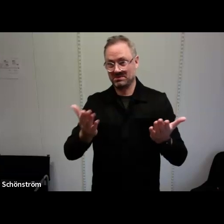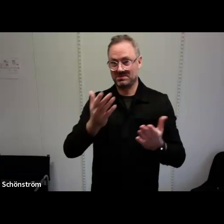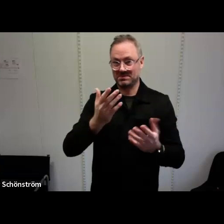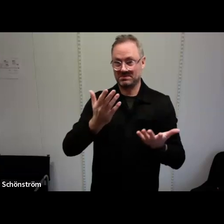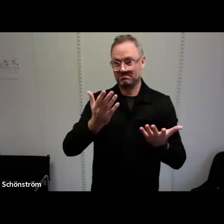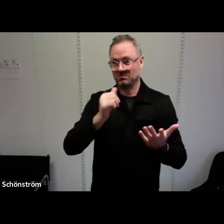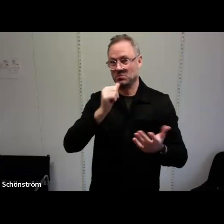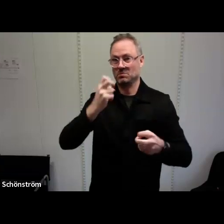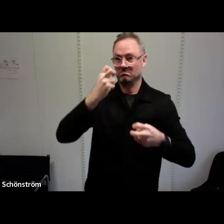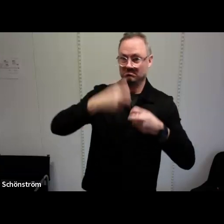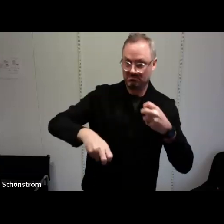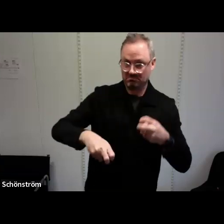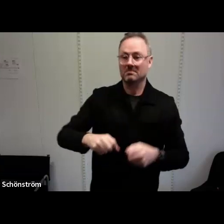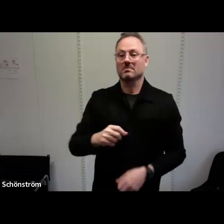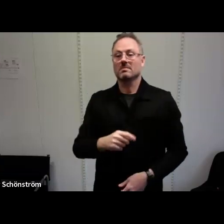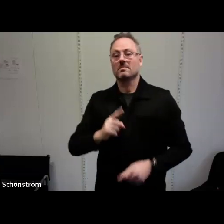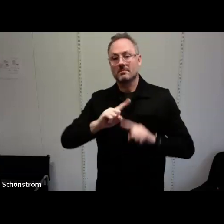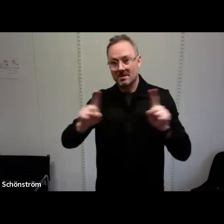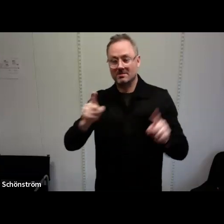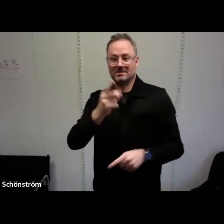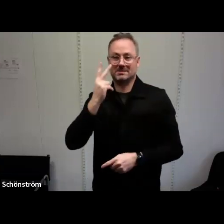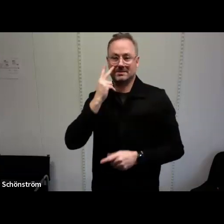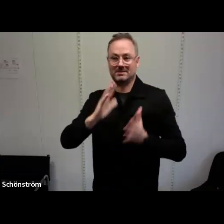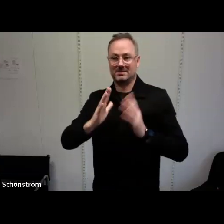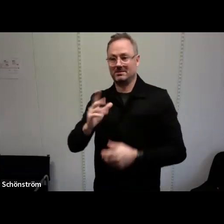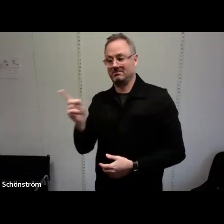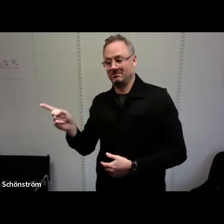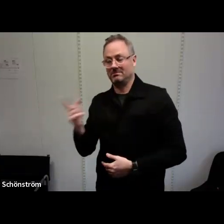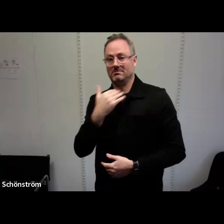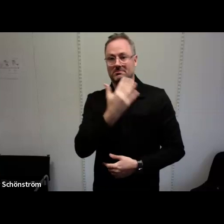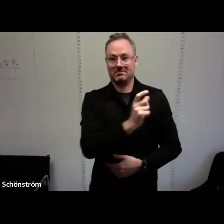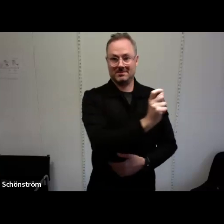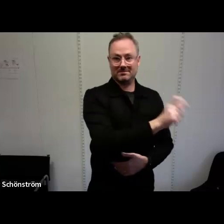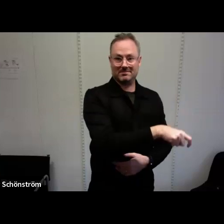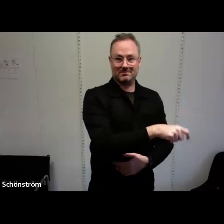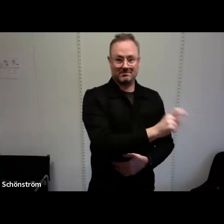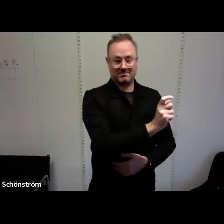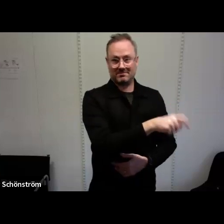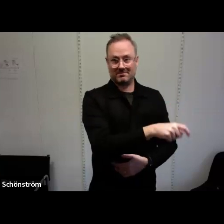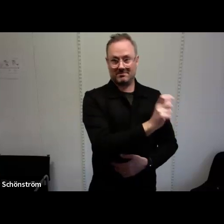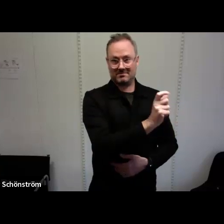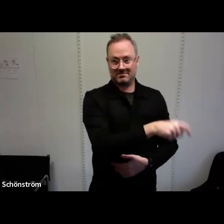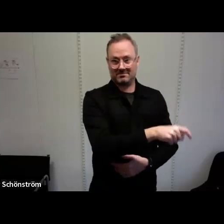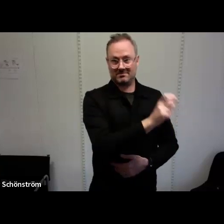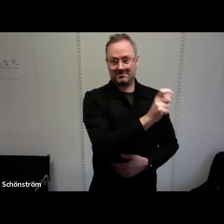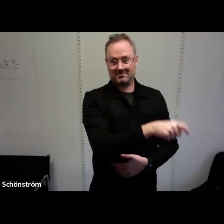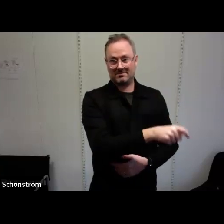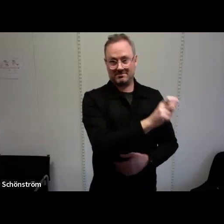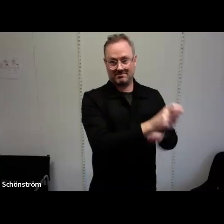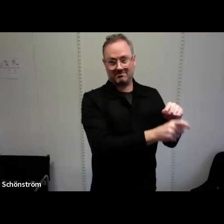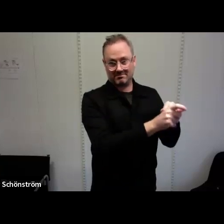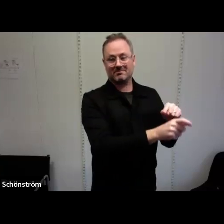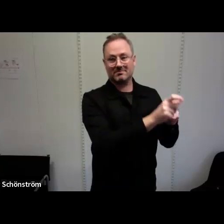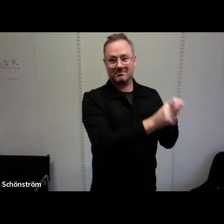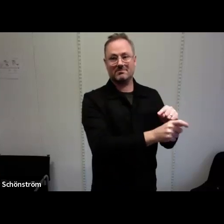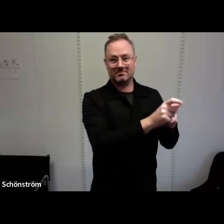What do you think? Was that okay? Was that it's not too difficult, right? But this was